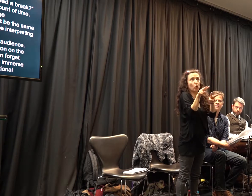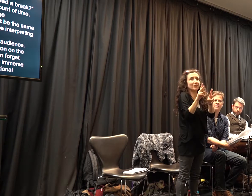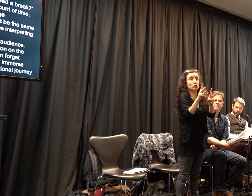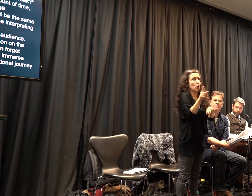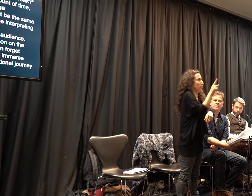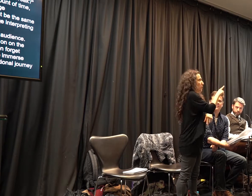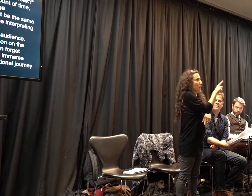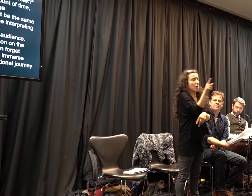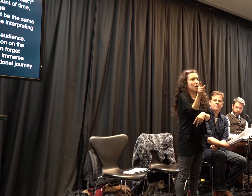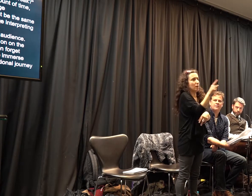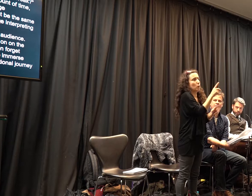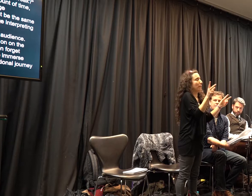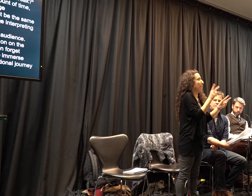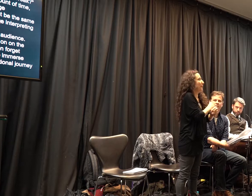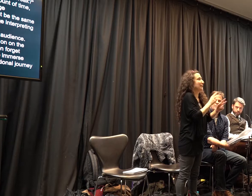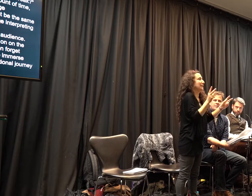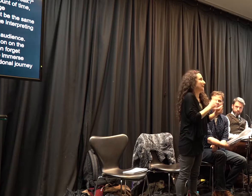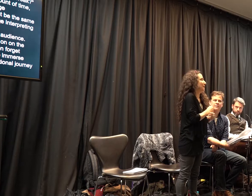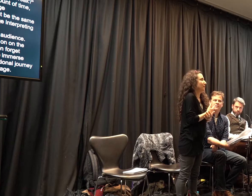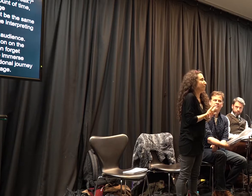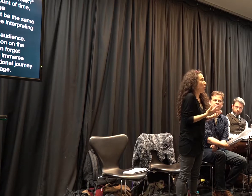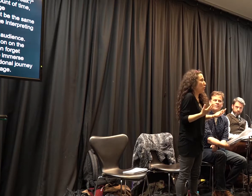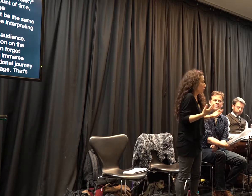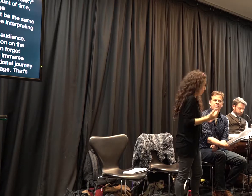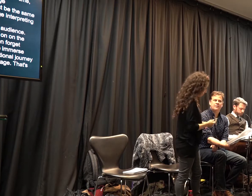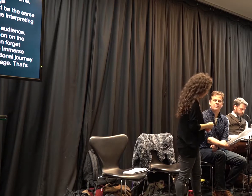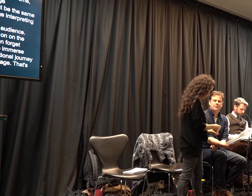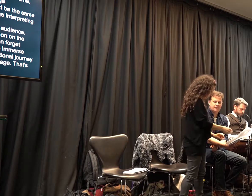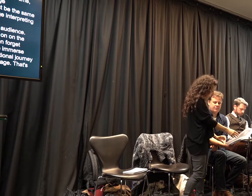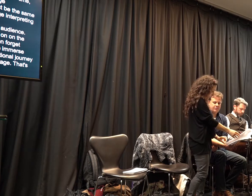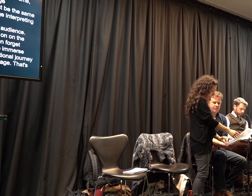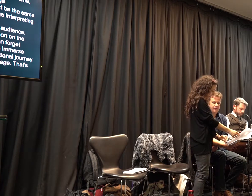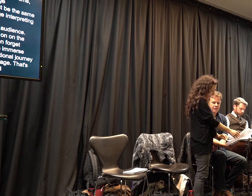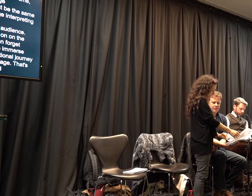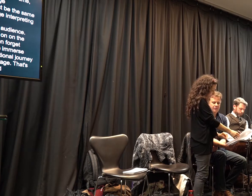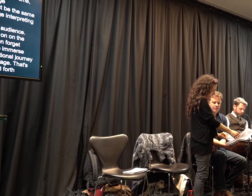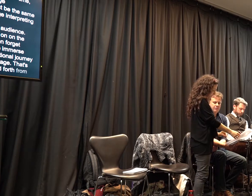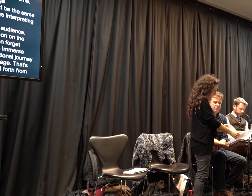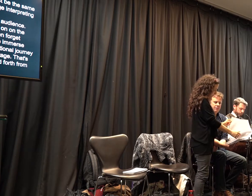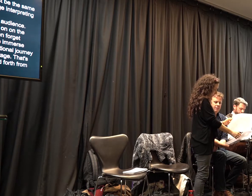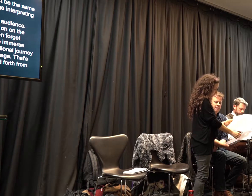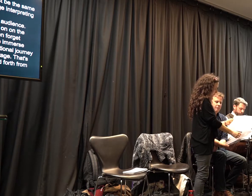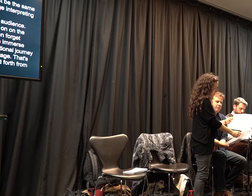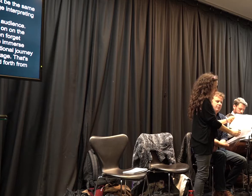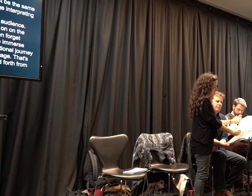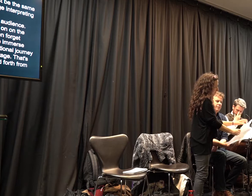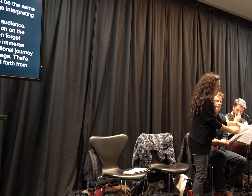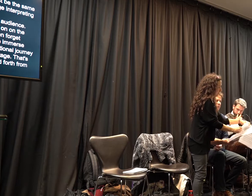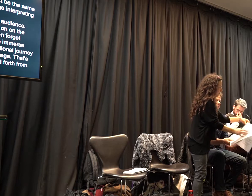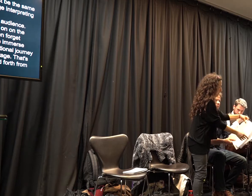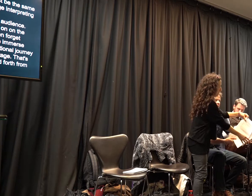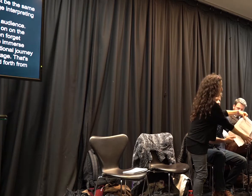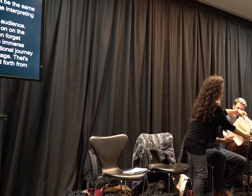character and actor on the stage, and that's impossible when you're bouncing back and forth on the action and the interpreter themselves.